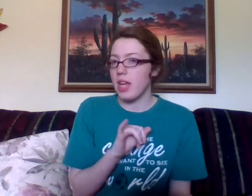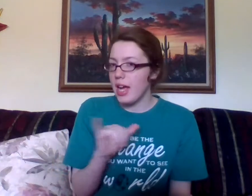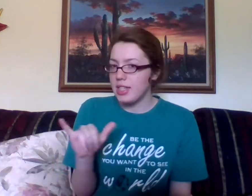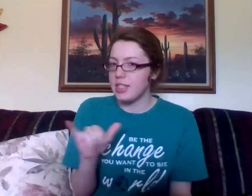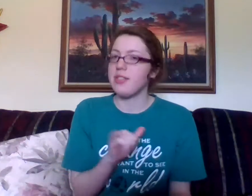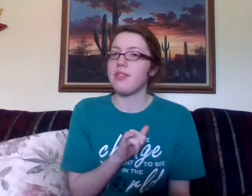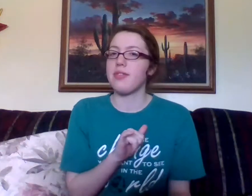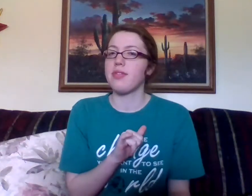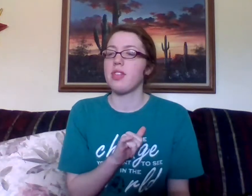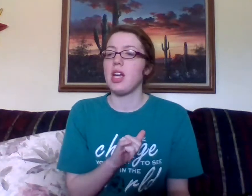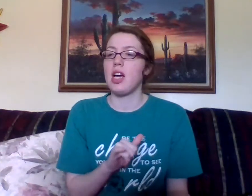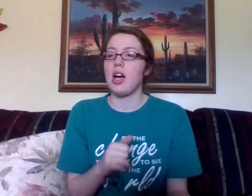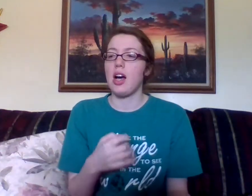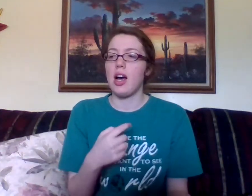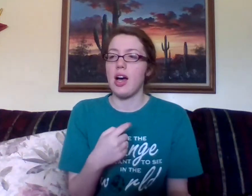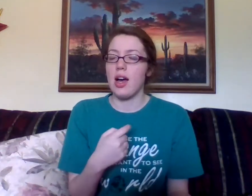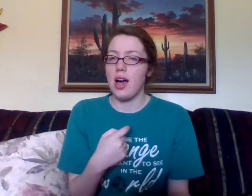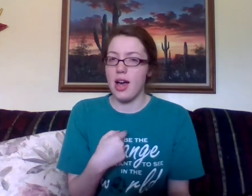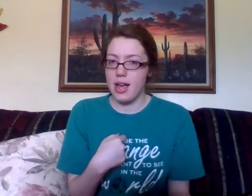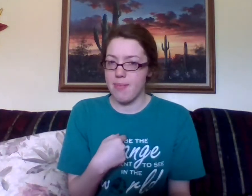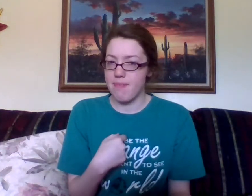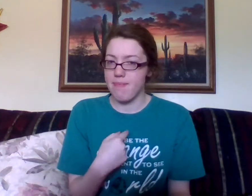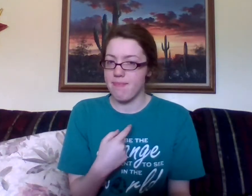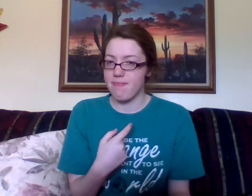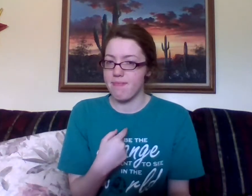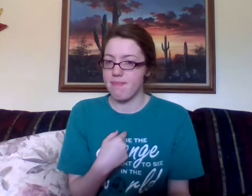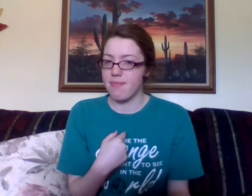as if I'm